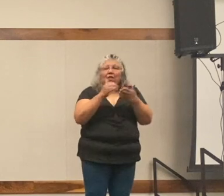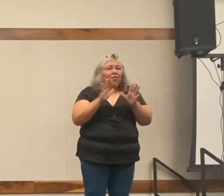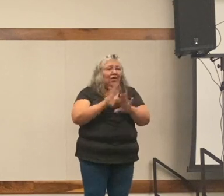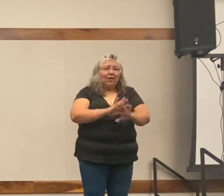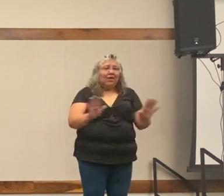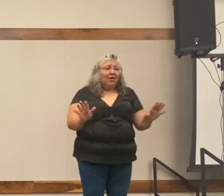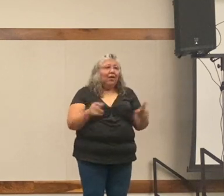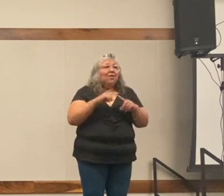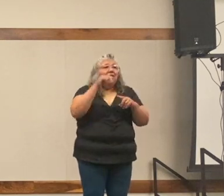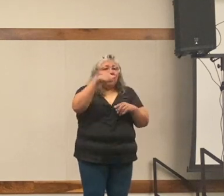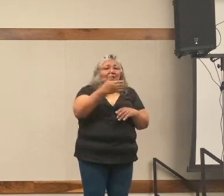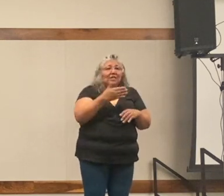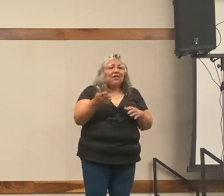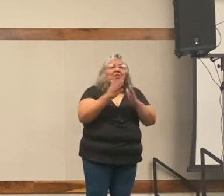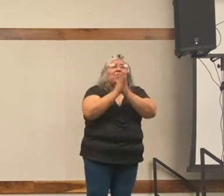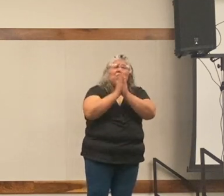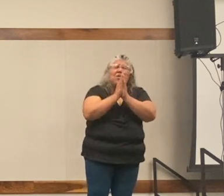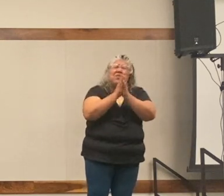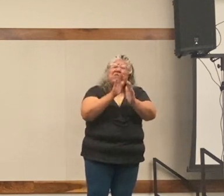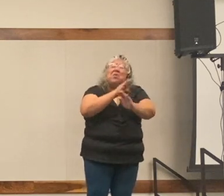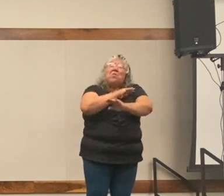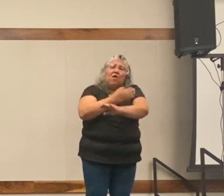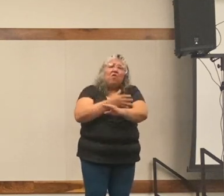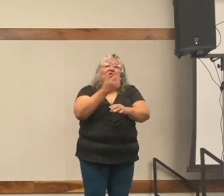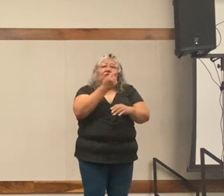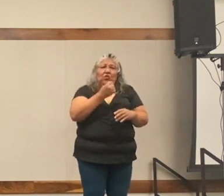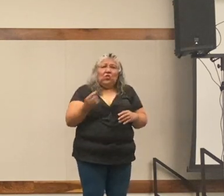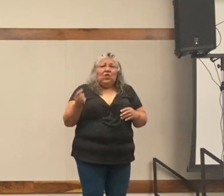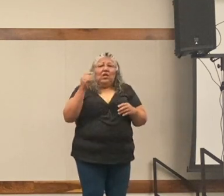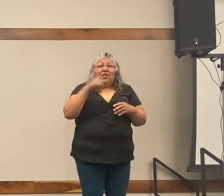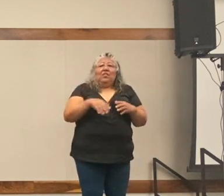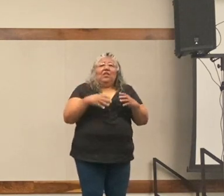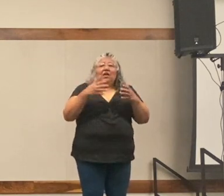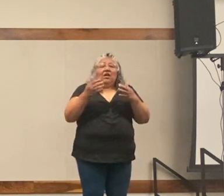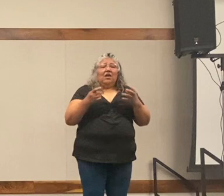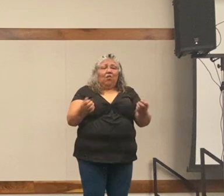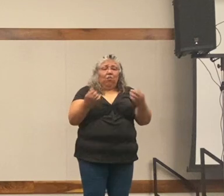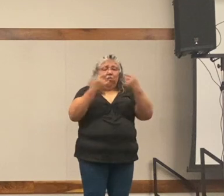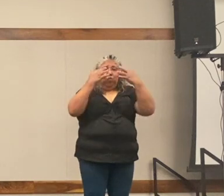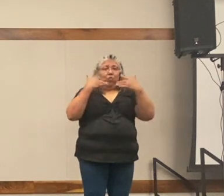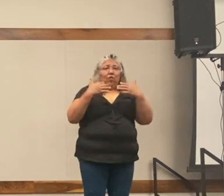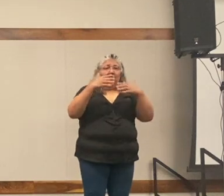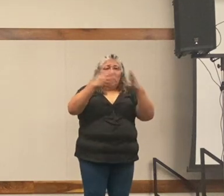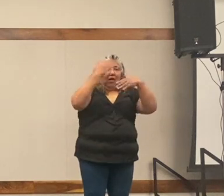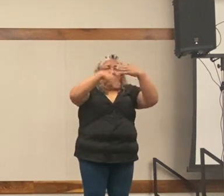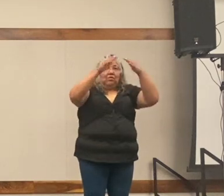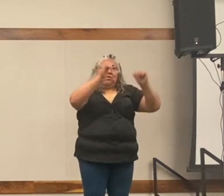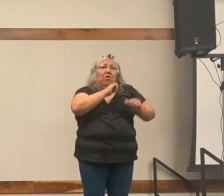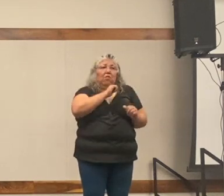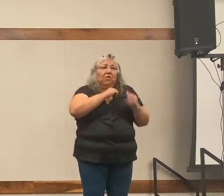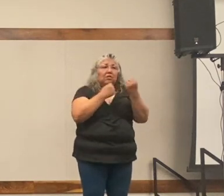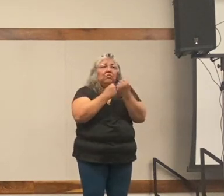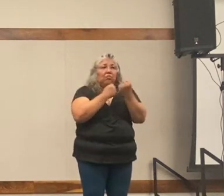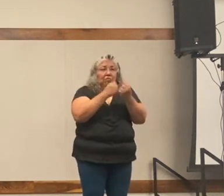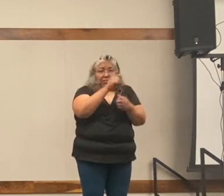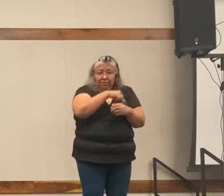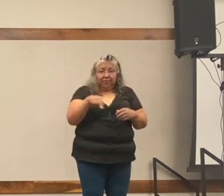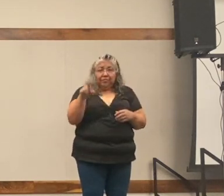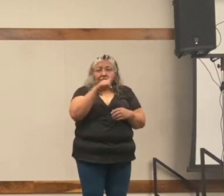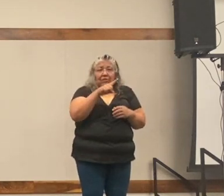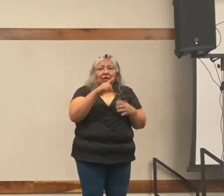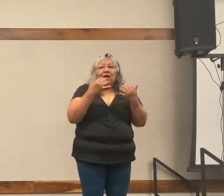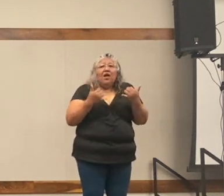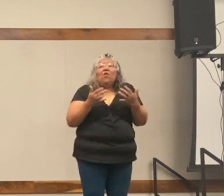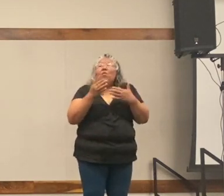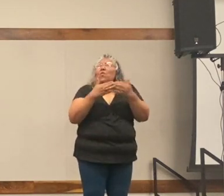right? But here's the thing. Prayer is a powerful tool, and it moves heaven's army into position on your behalf. So